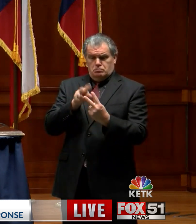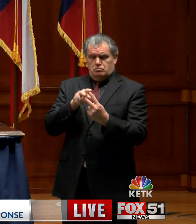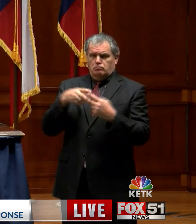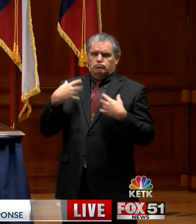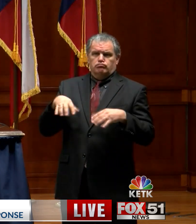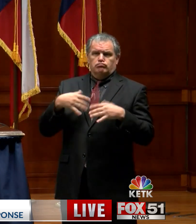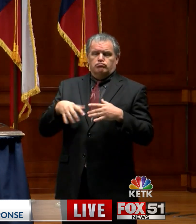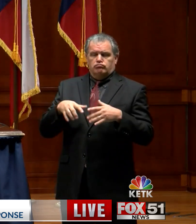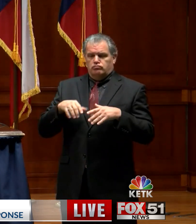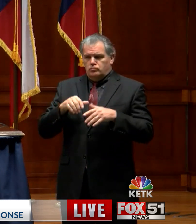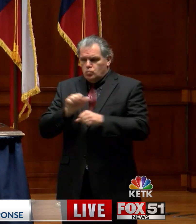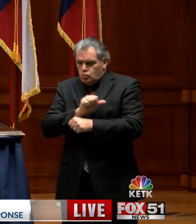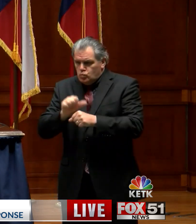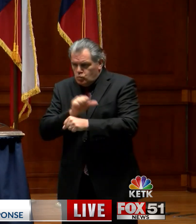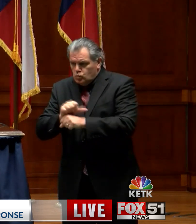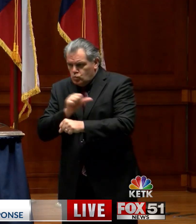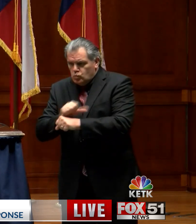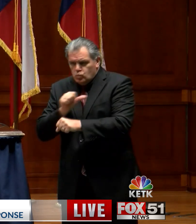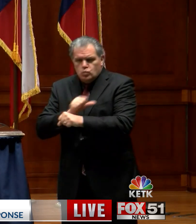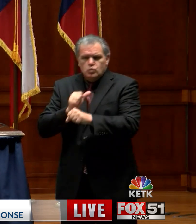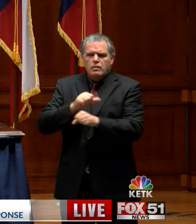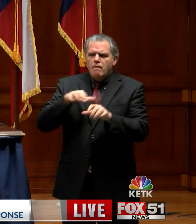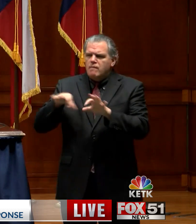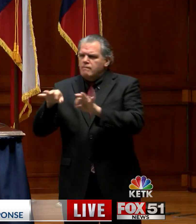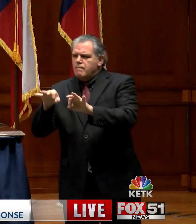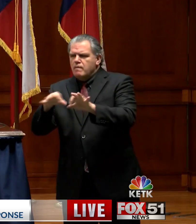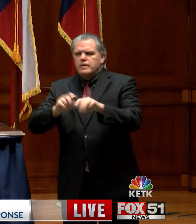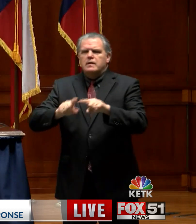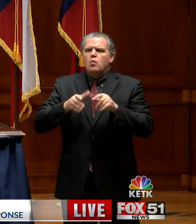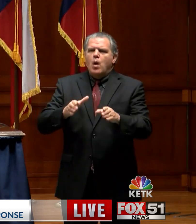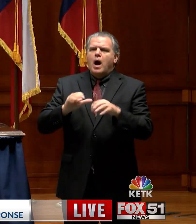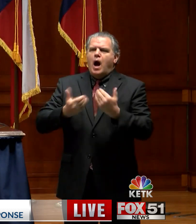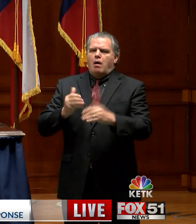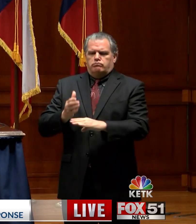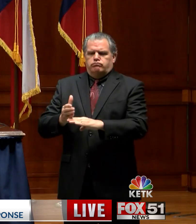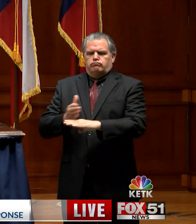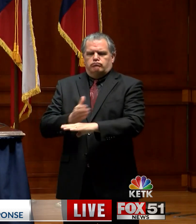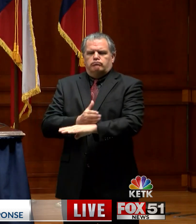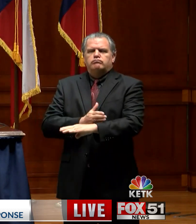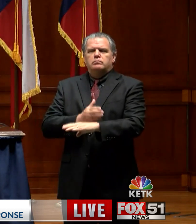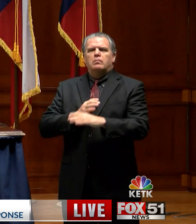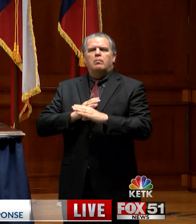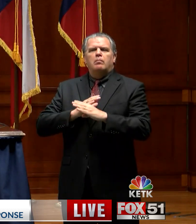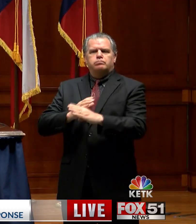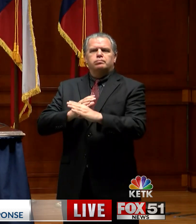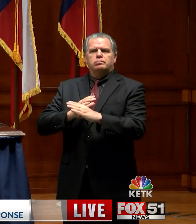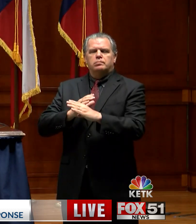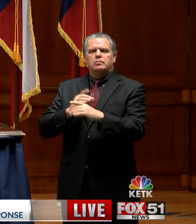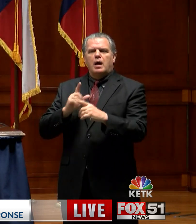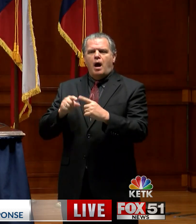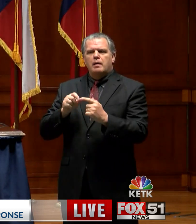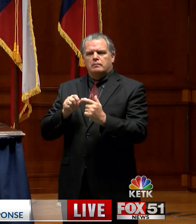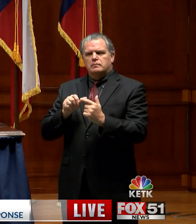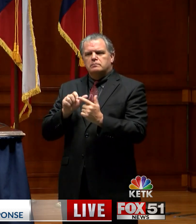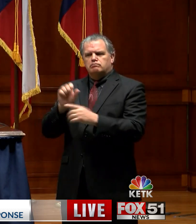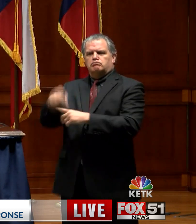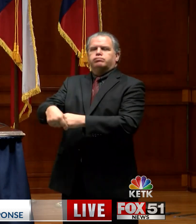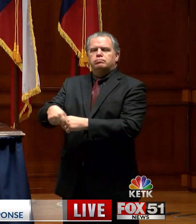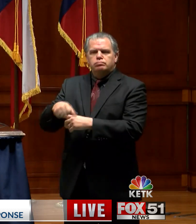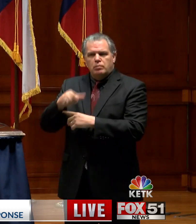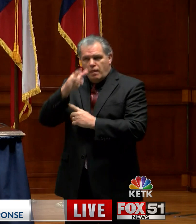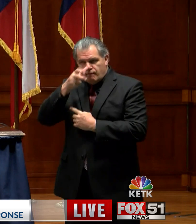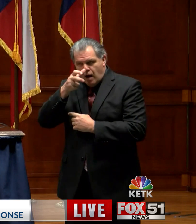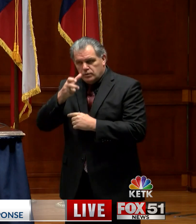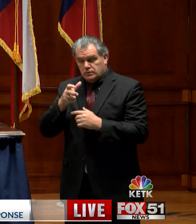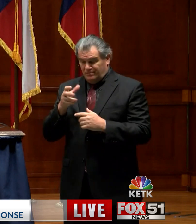their efforts in terms of finding opportunities to enhance our ability to confront the virus, and I think what you're seeing is some of the